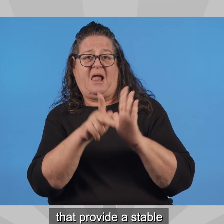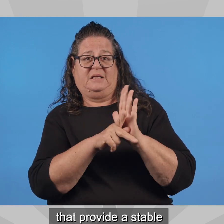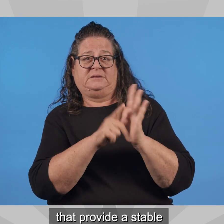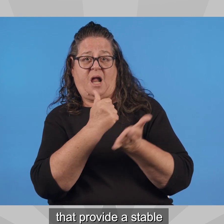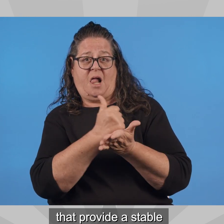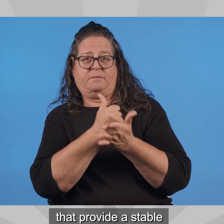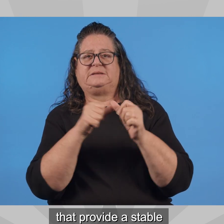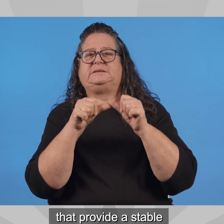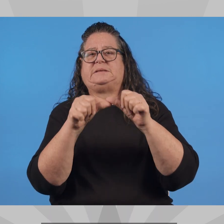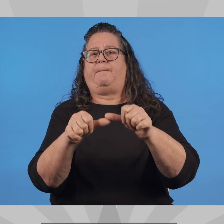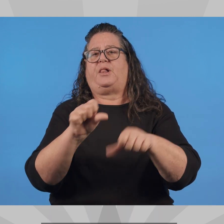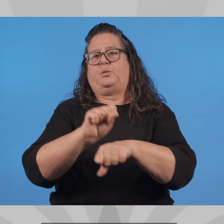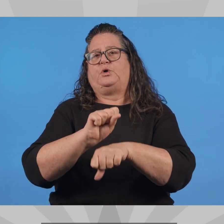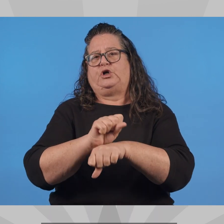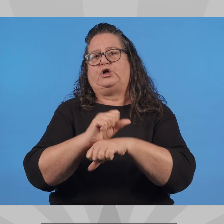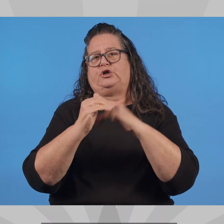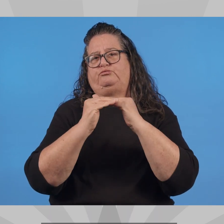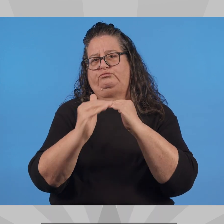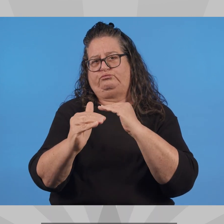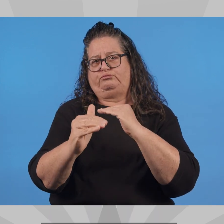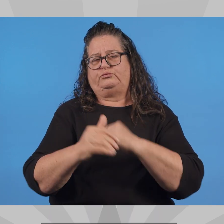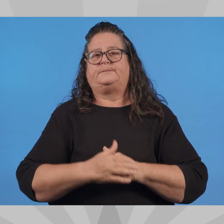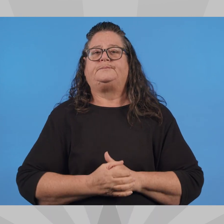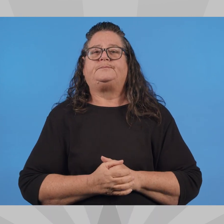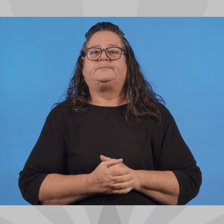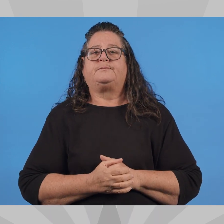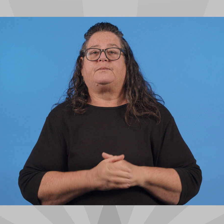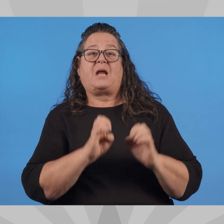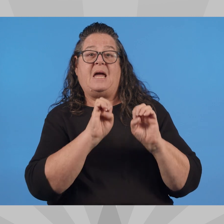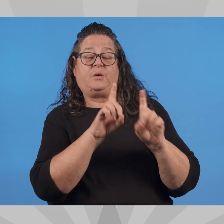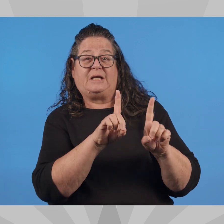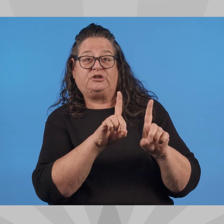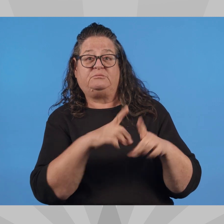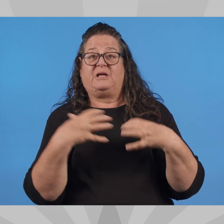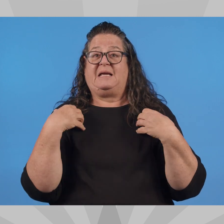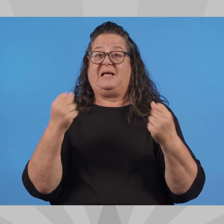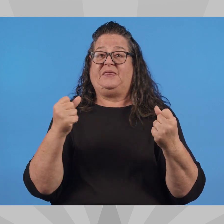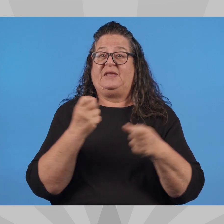workforce education, health care, and housing.